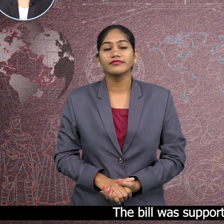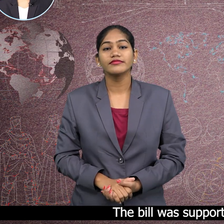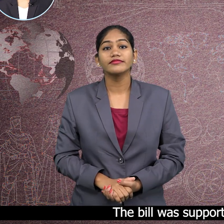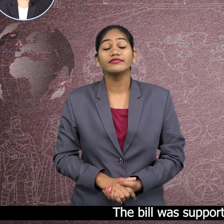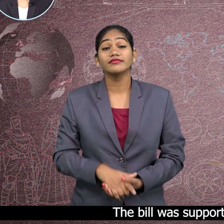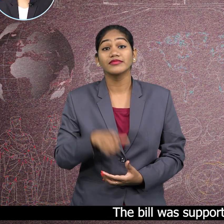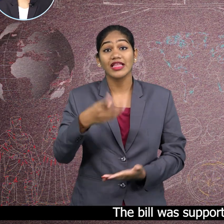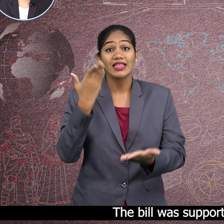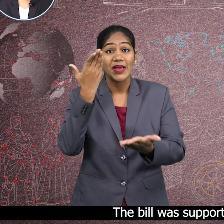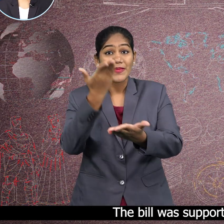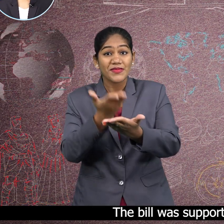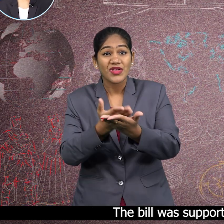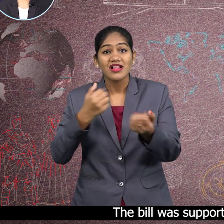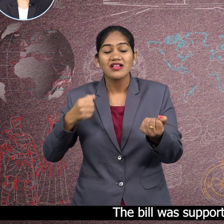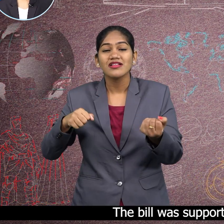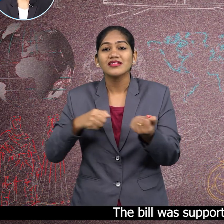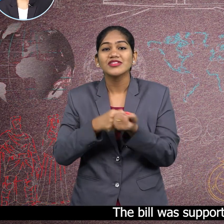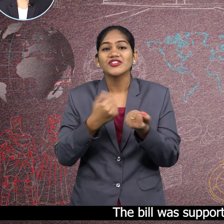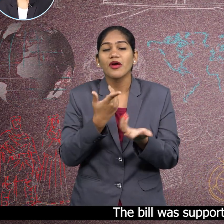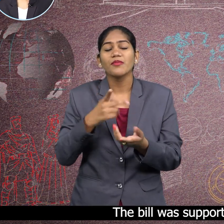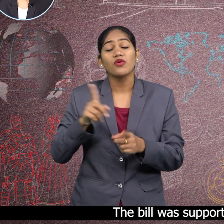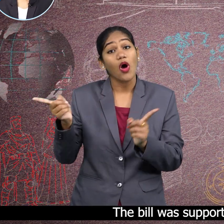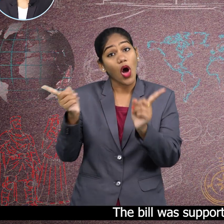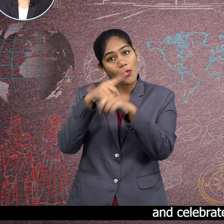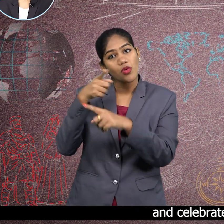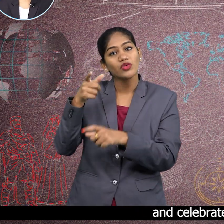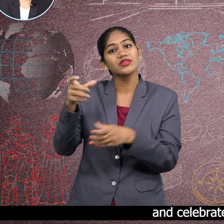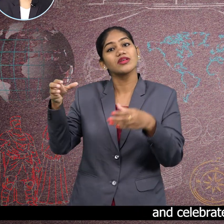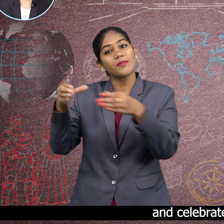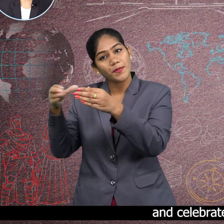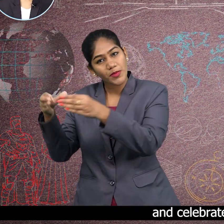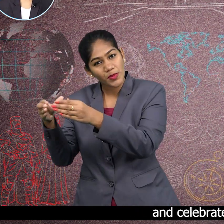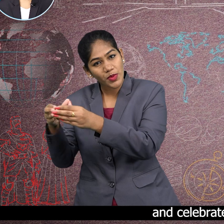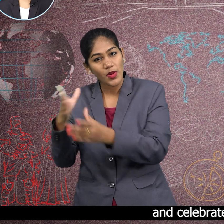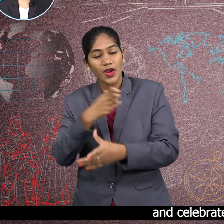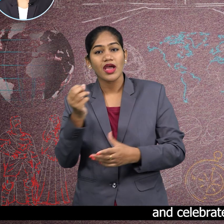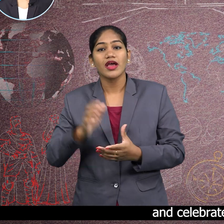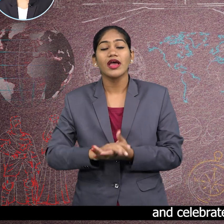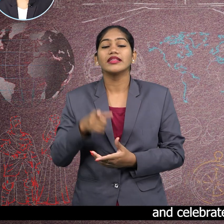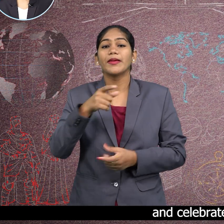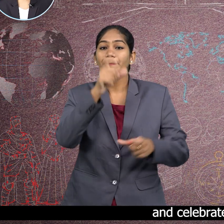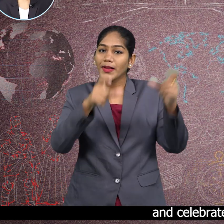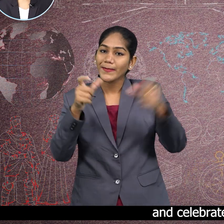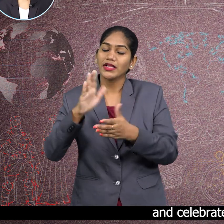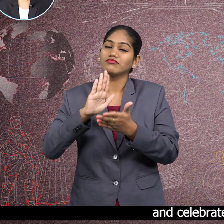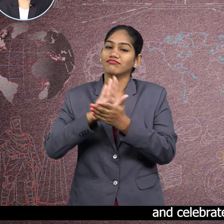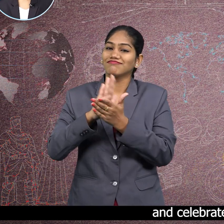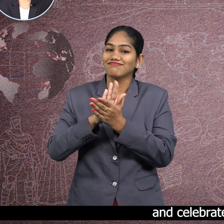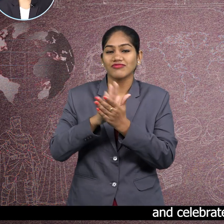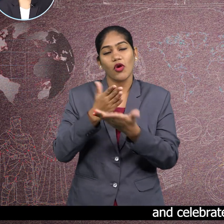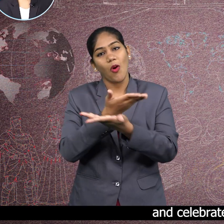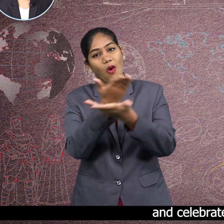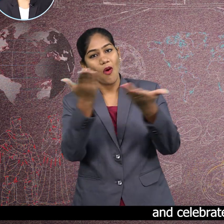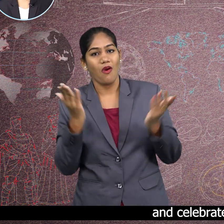The bill was supported by opposition parties and celebrated by the people.